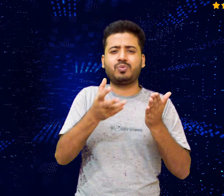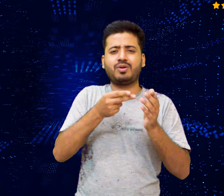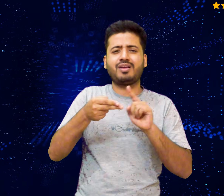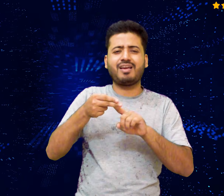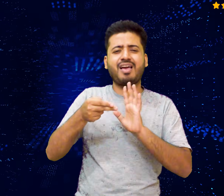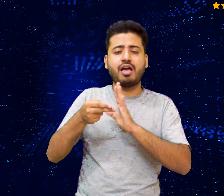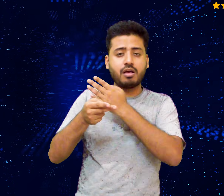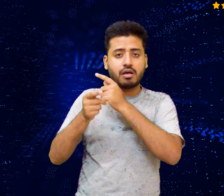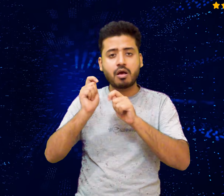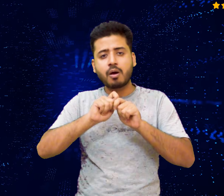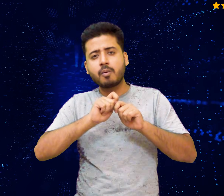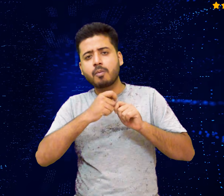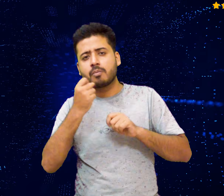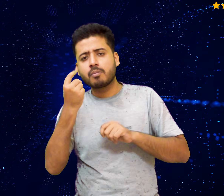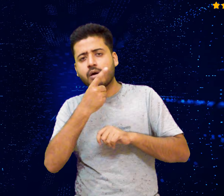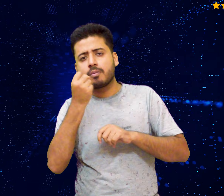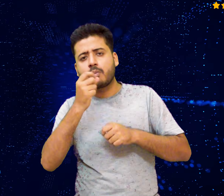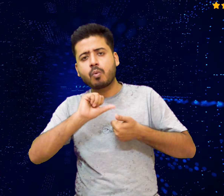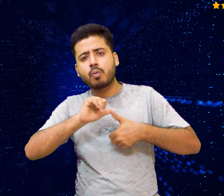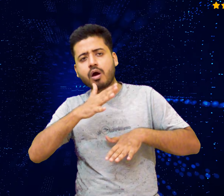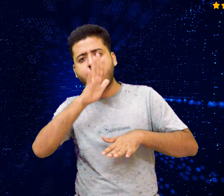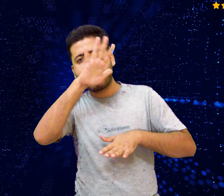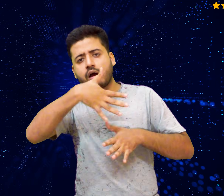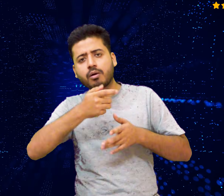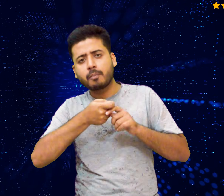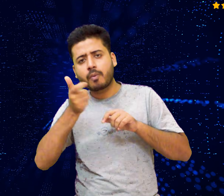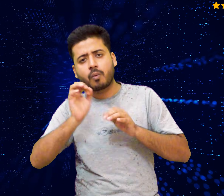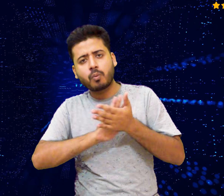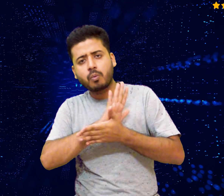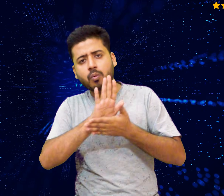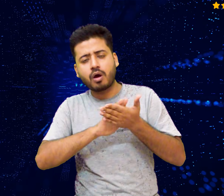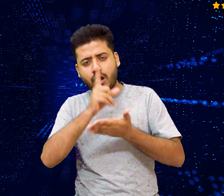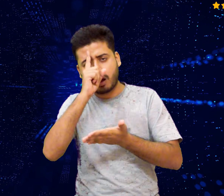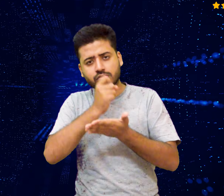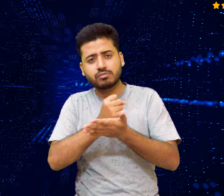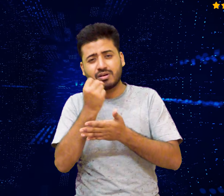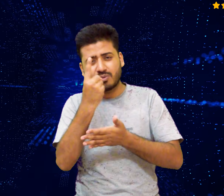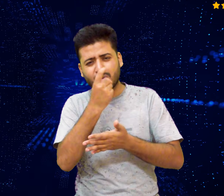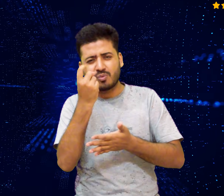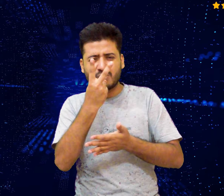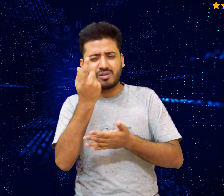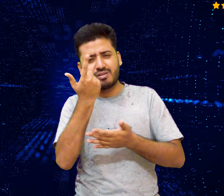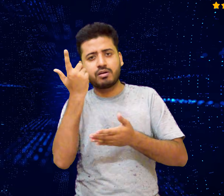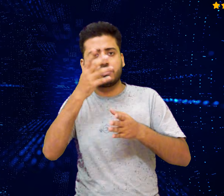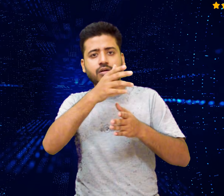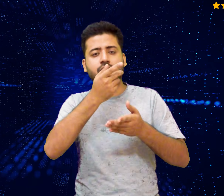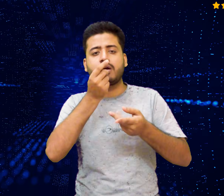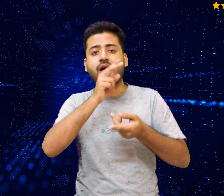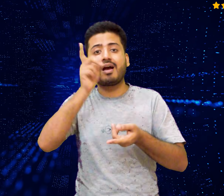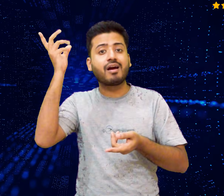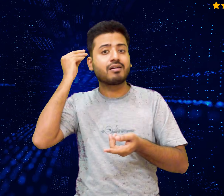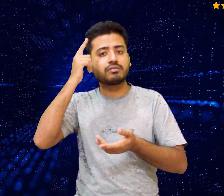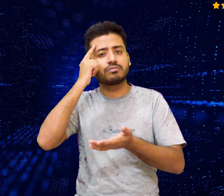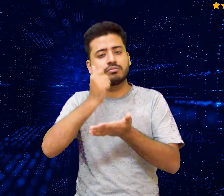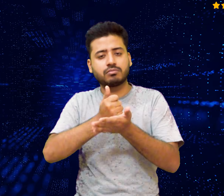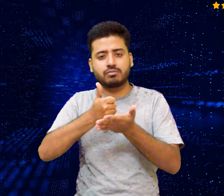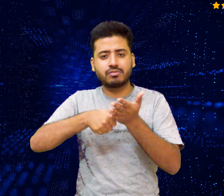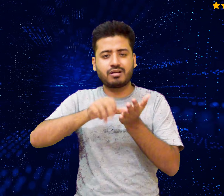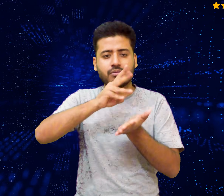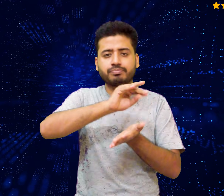have coverage, it could indicate your SIM has been swapped. Unable to send or receive calls and texts. If you can't make or receive calls